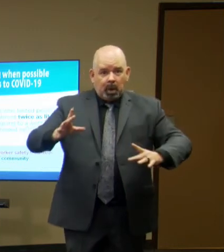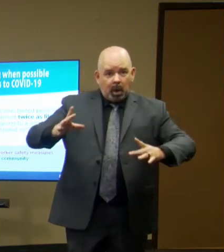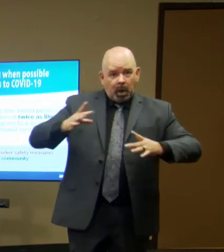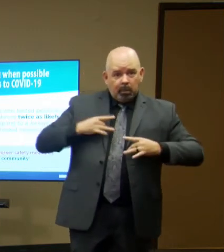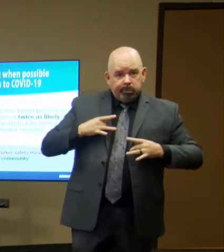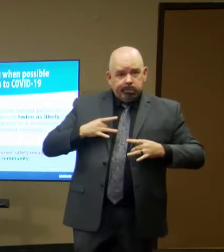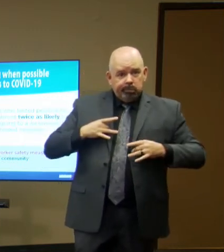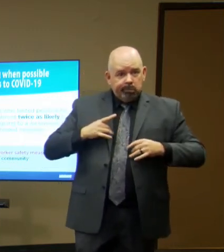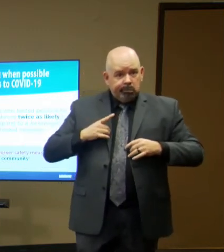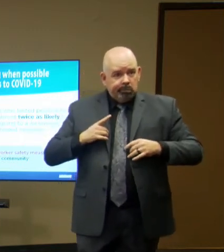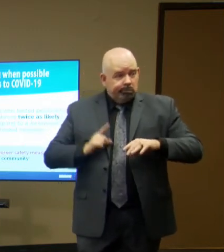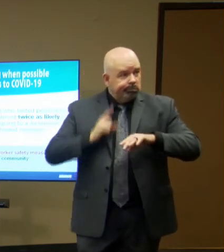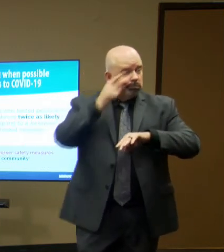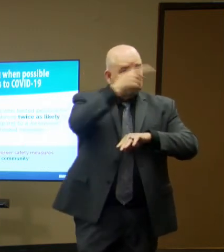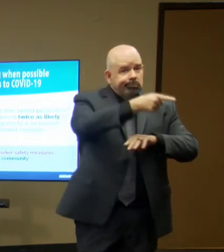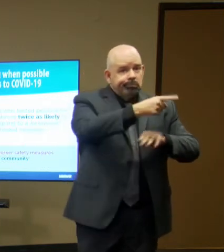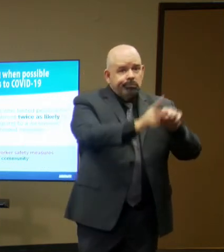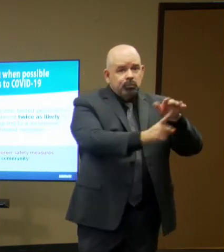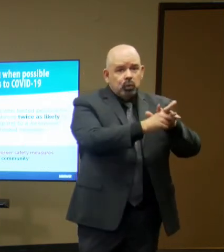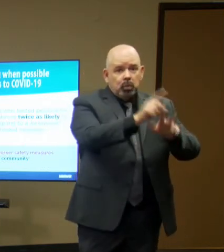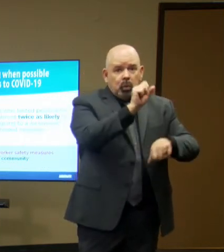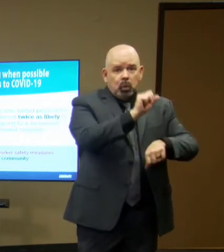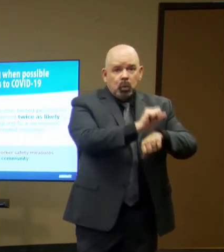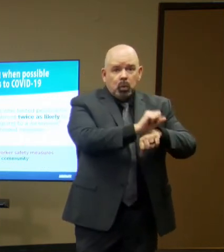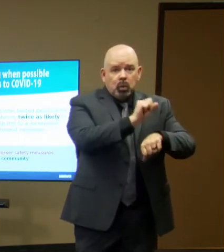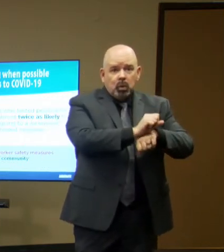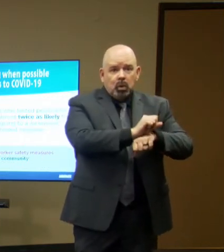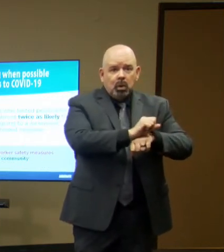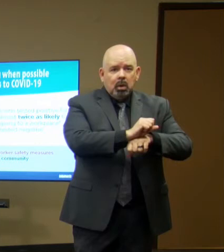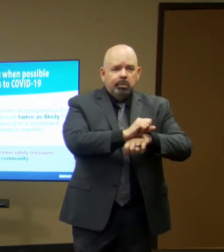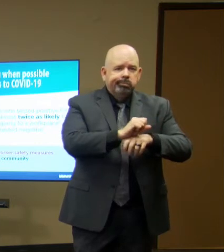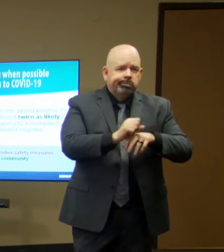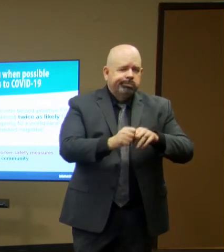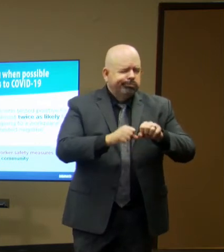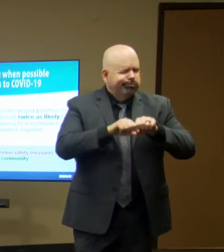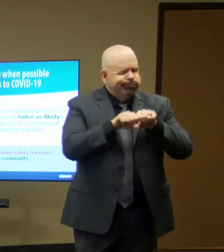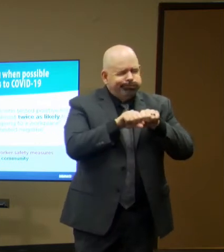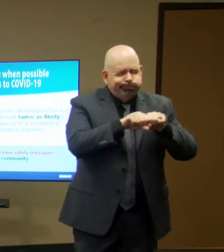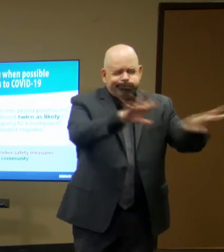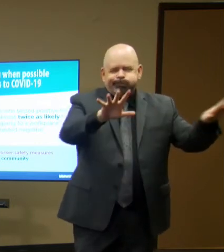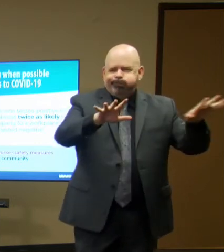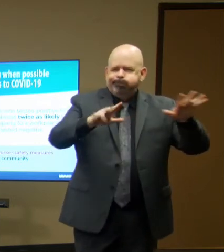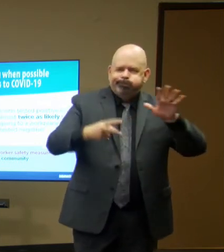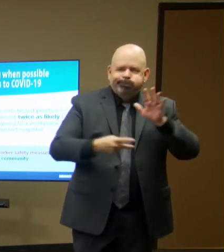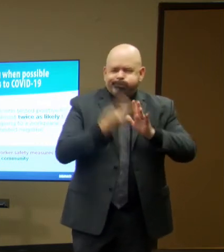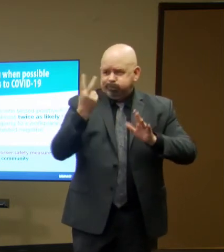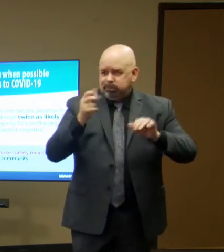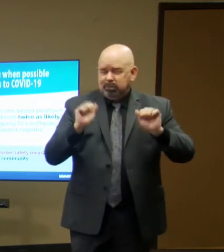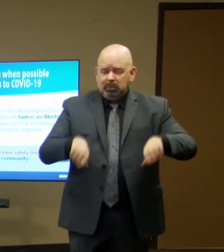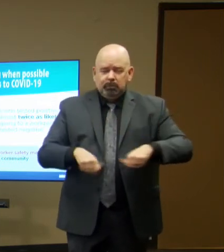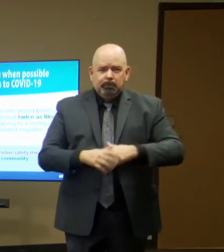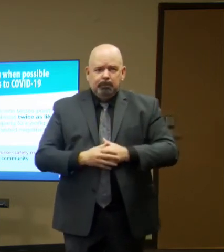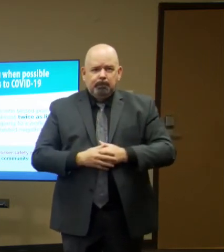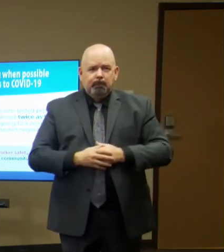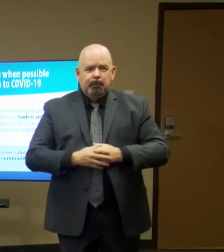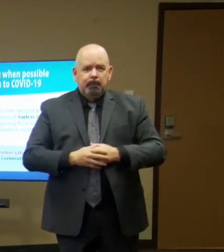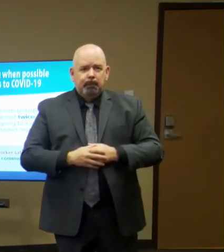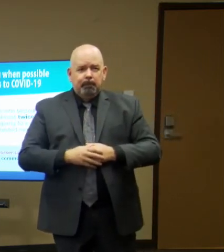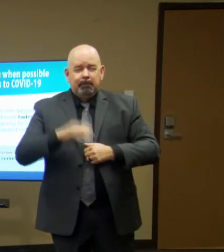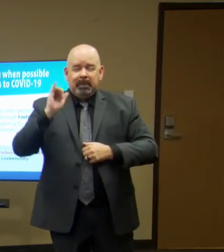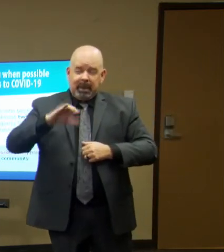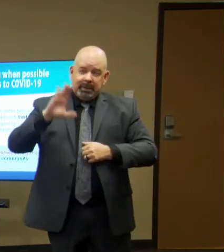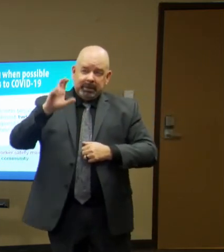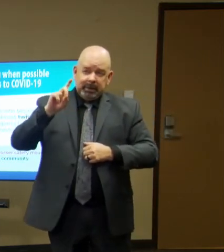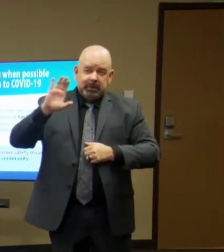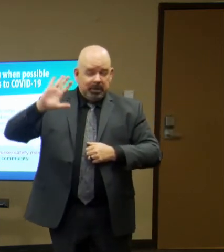twice as many cases in those who work outside the home as in those that are telecommuting. That's the CDC's national data.